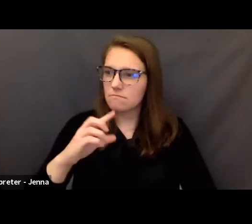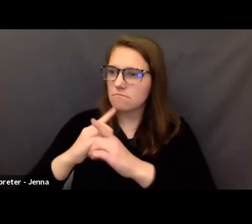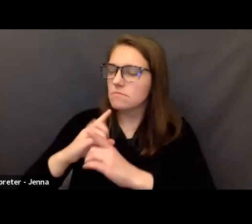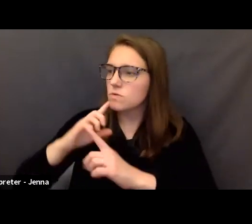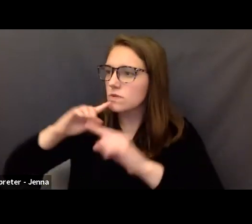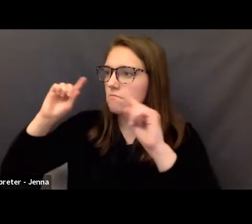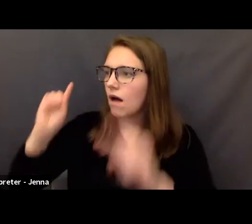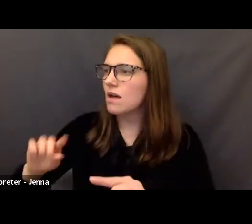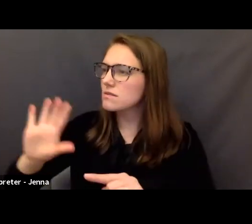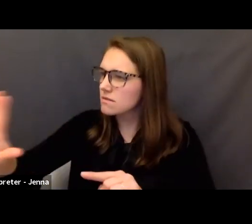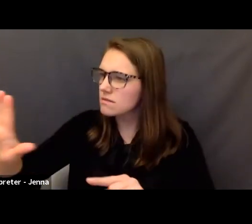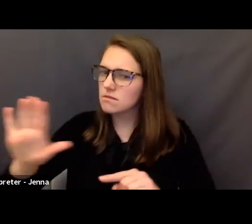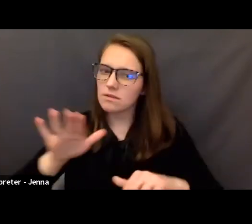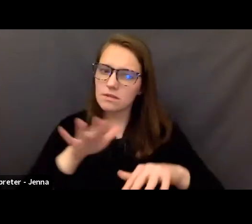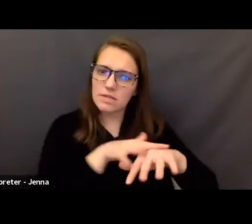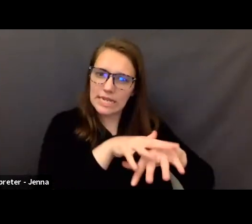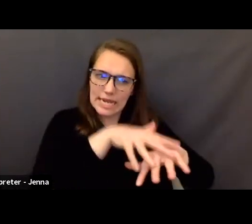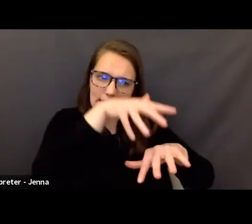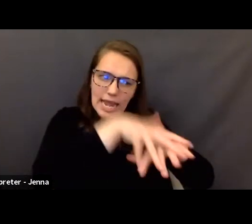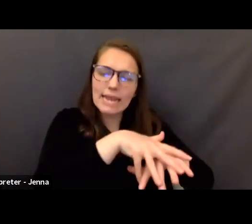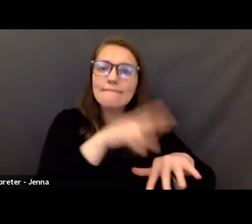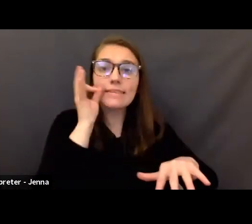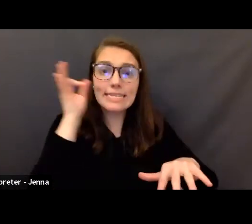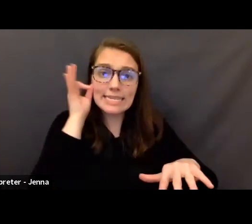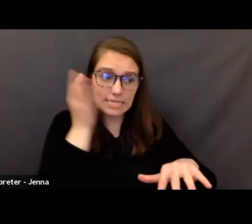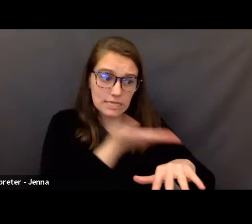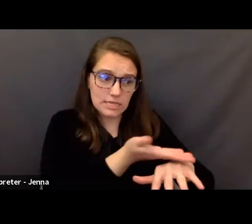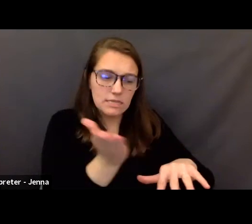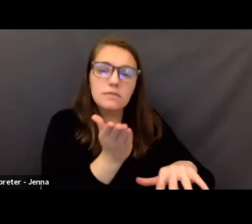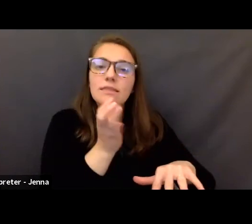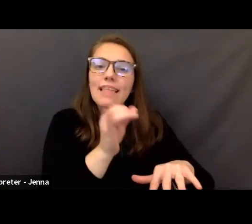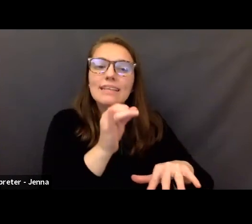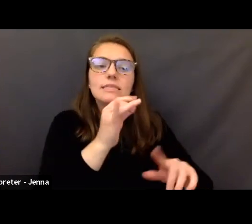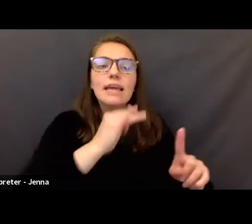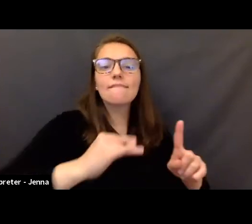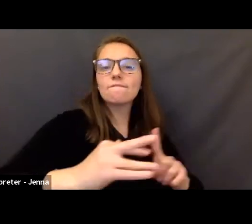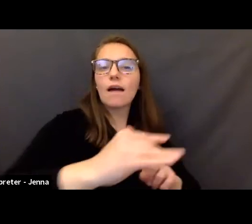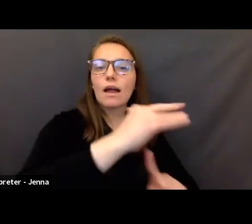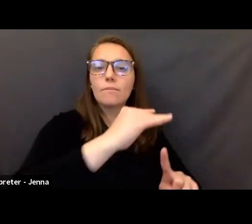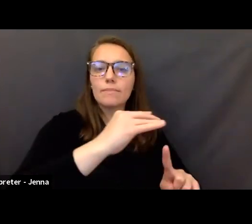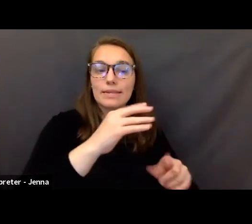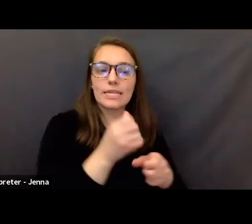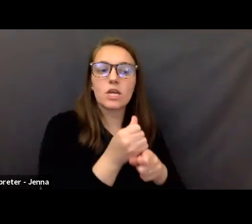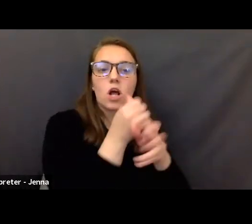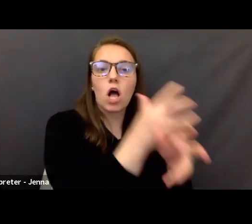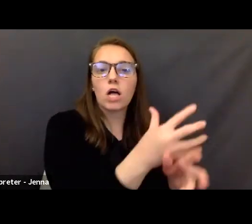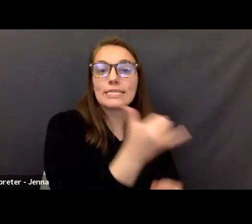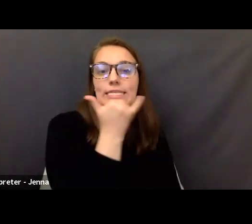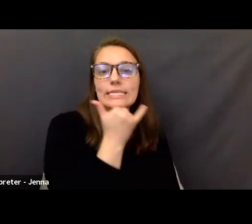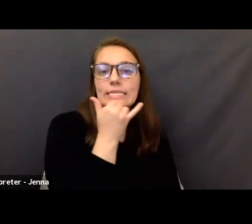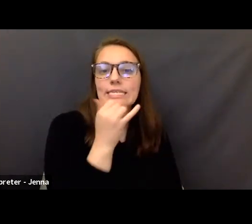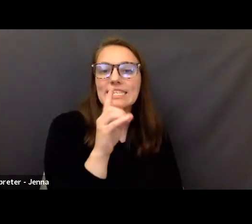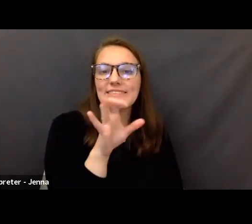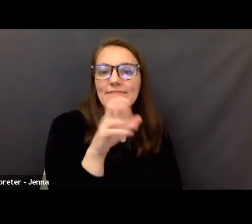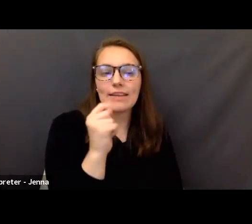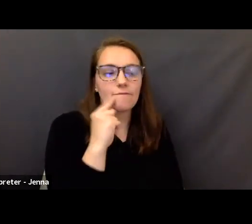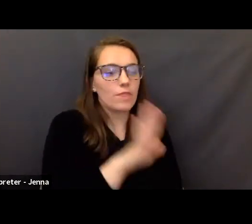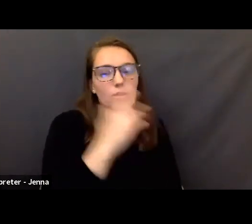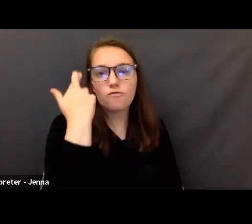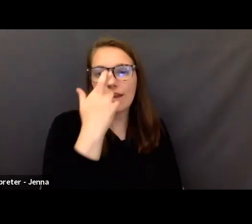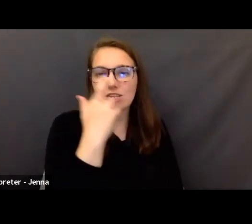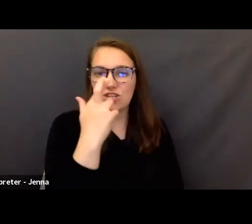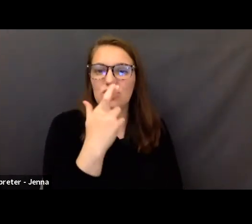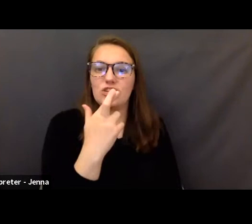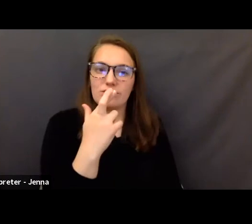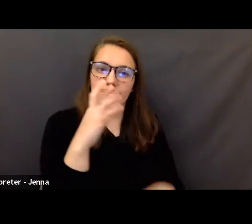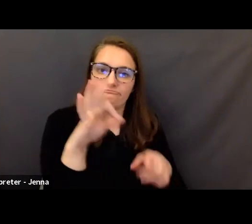the condition of the Amerindians was an environmentally caused defect of their rational faculties. And the Thomists favored